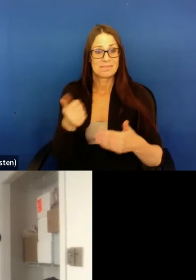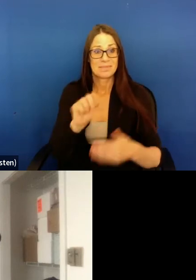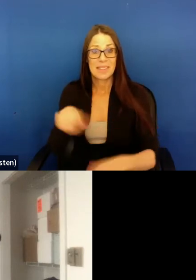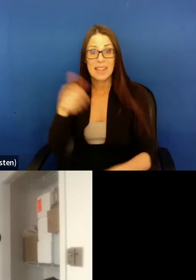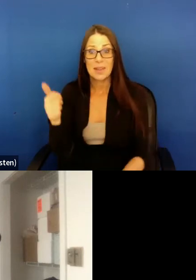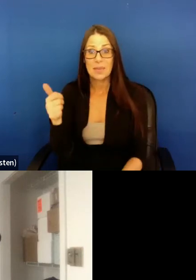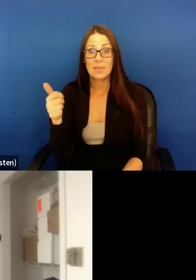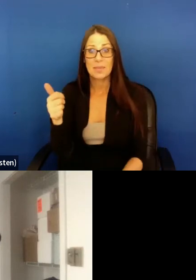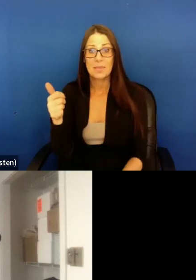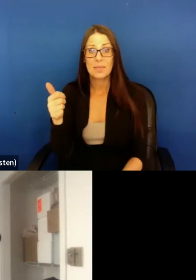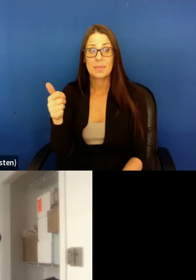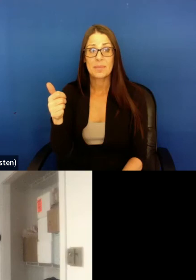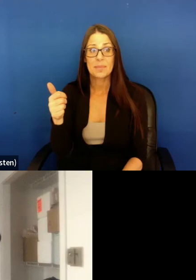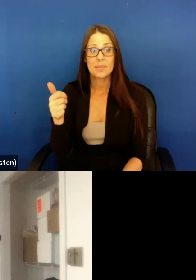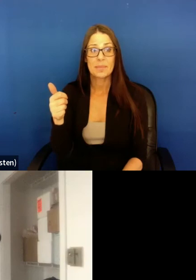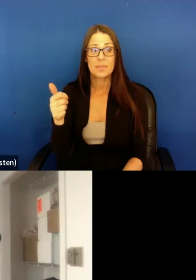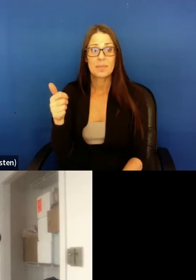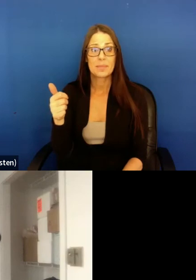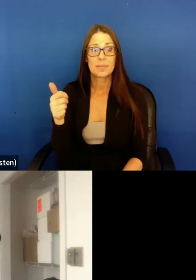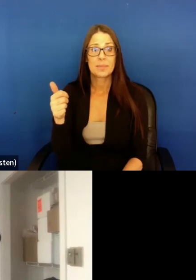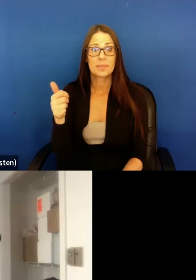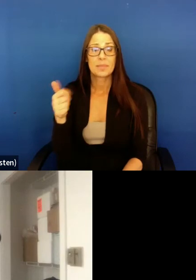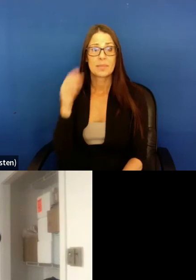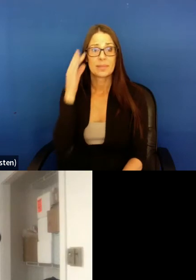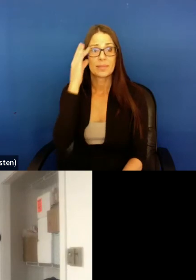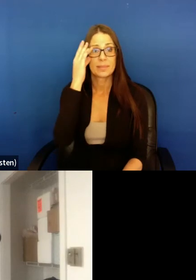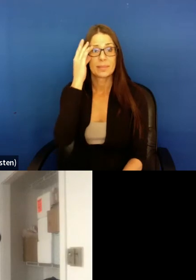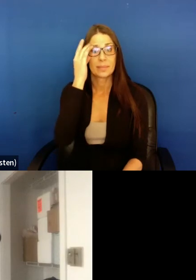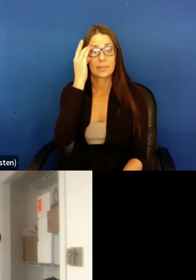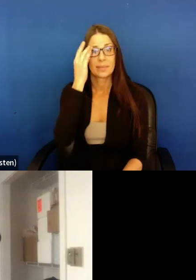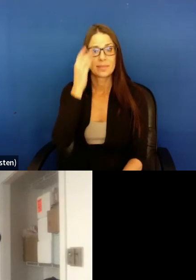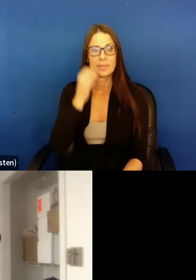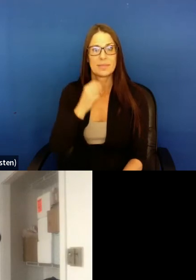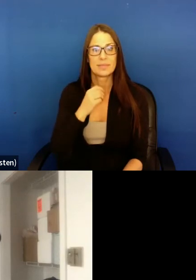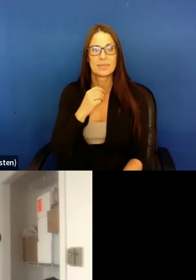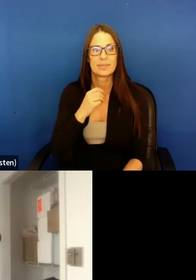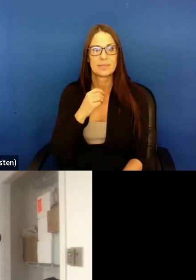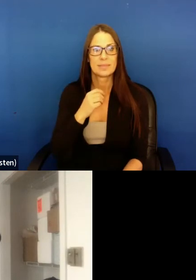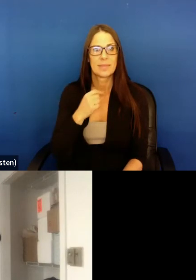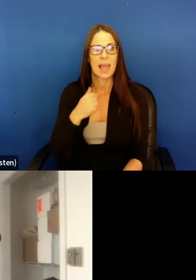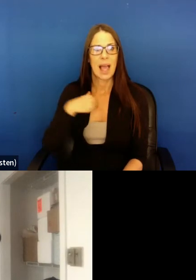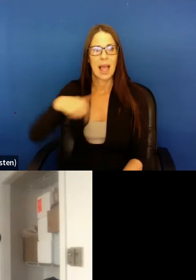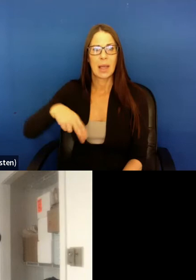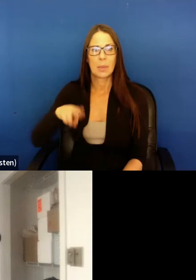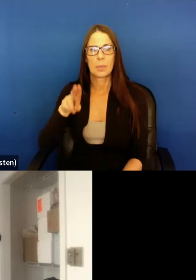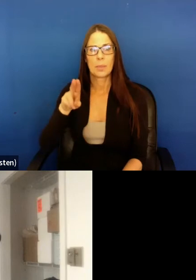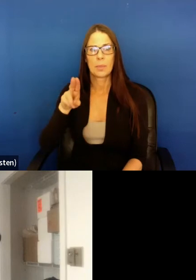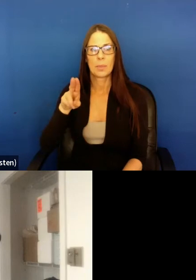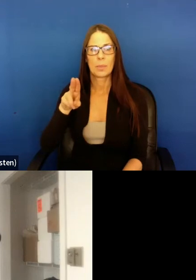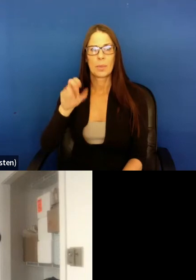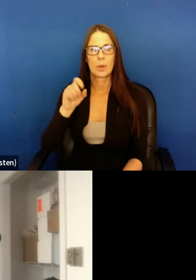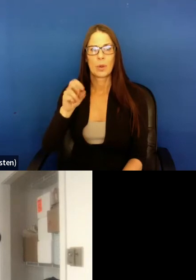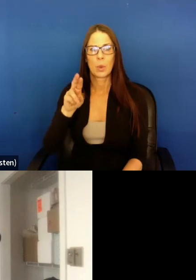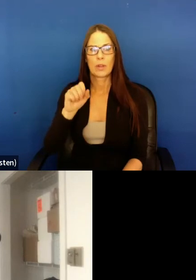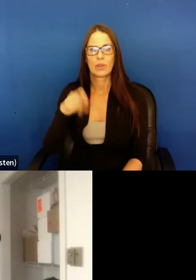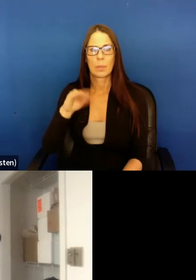Of course. Yeah, of course you can. Come up so I can. Yes, of course. So I'm quadriplegic. I don't have any use of my hands,